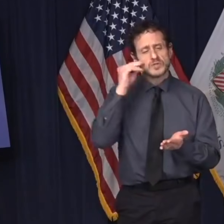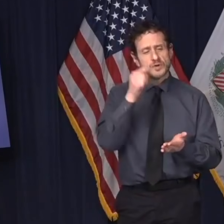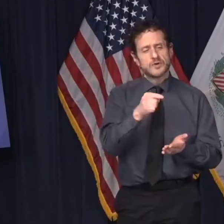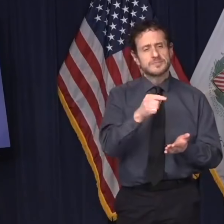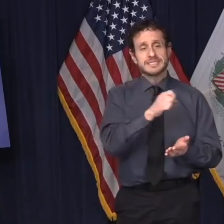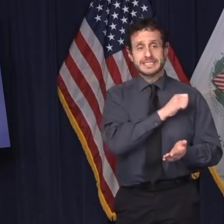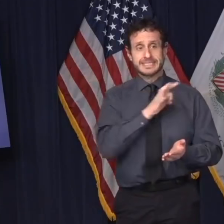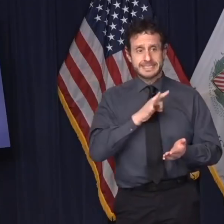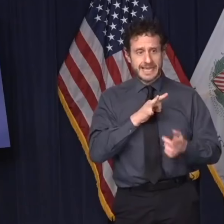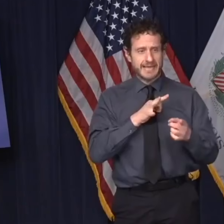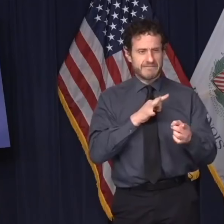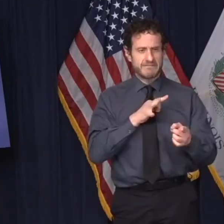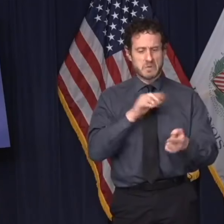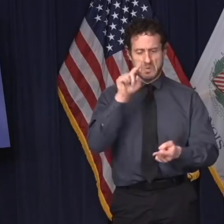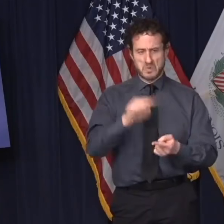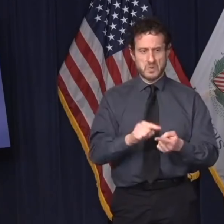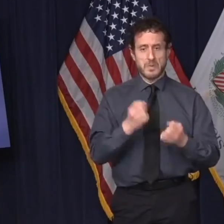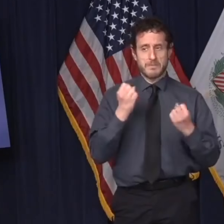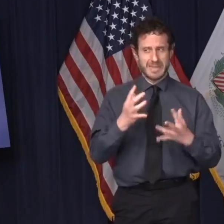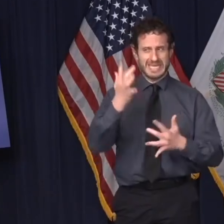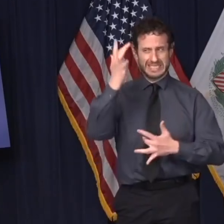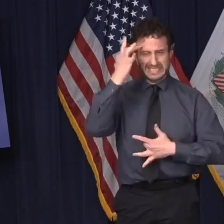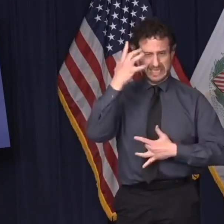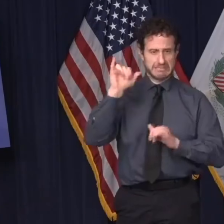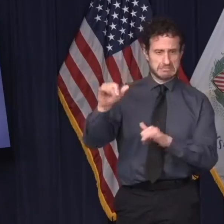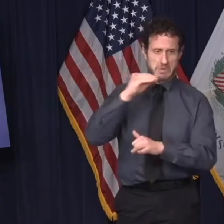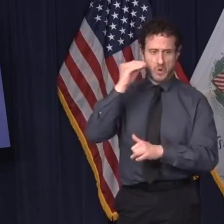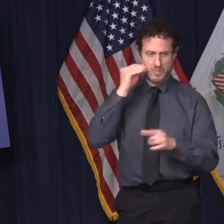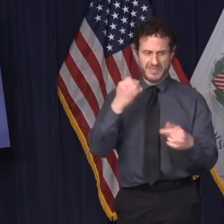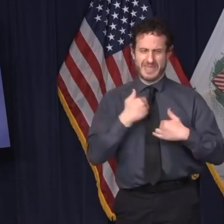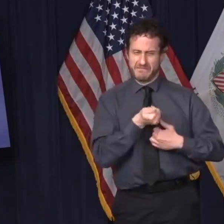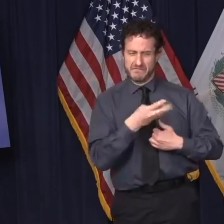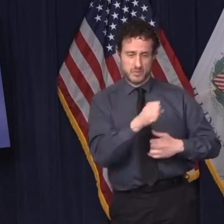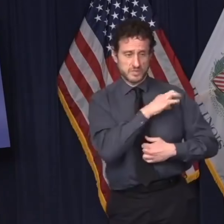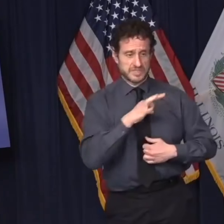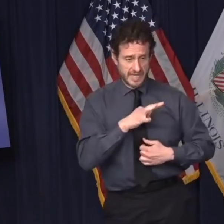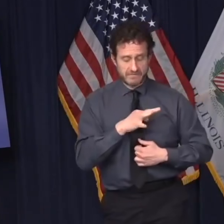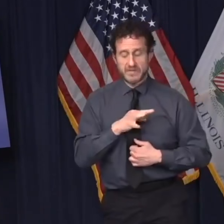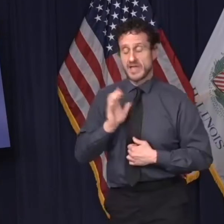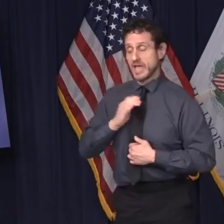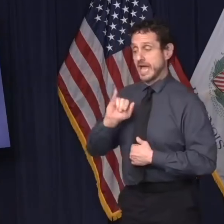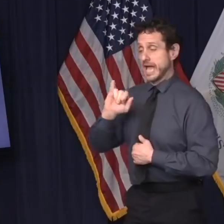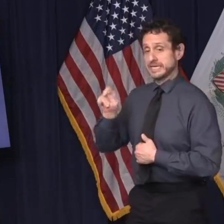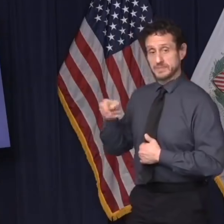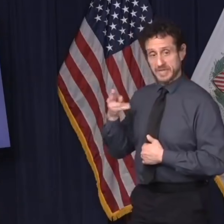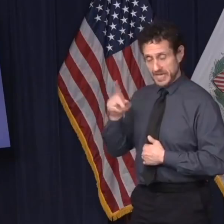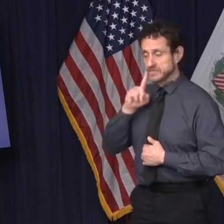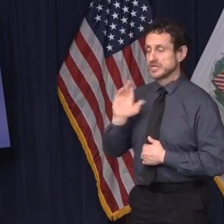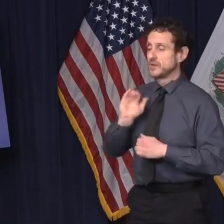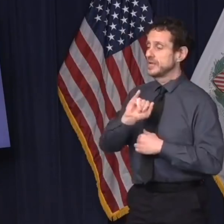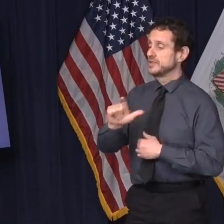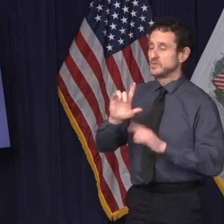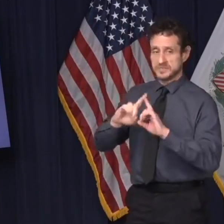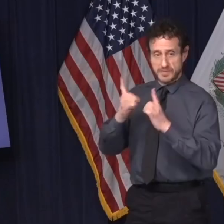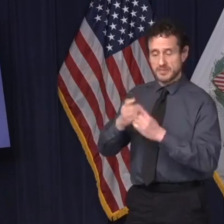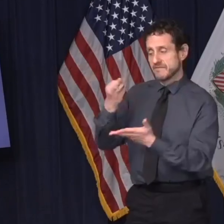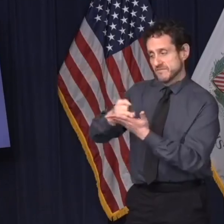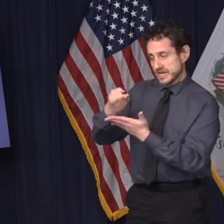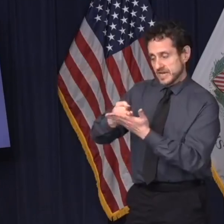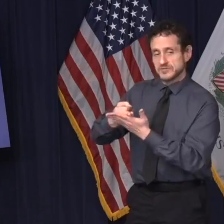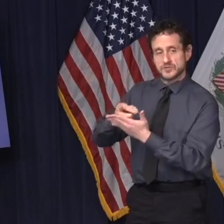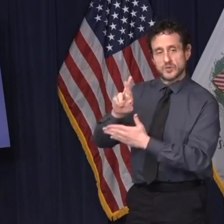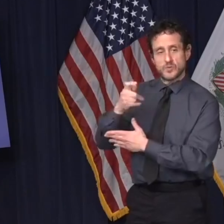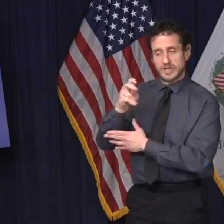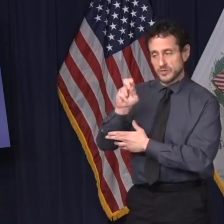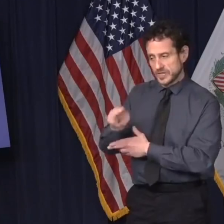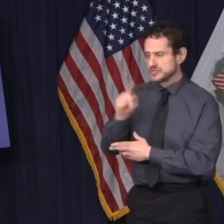to sickness, IDPH and our Illinois Department of Financial and Professional Regulation have simplified